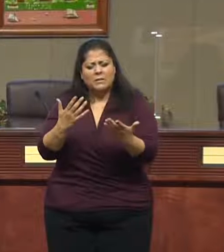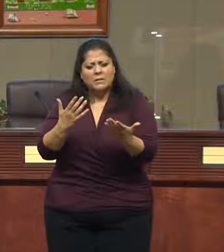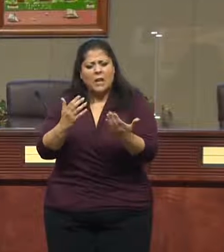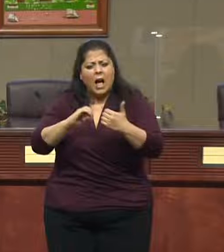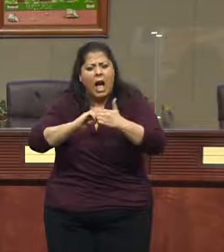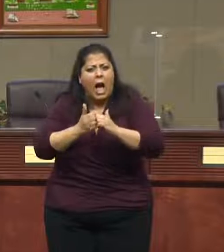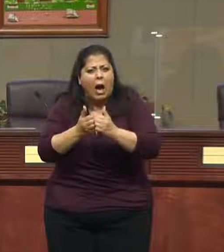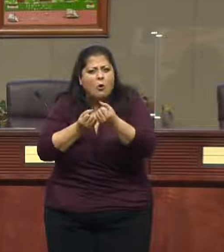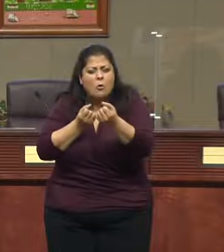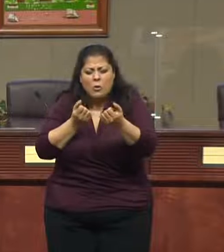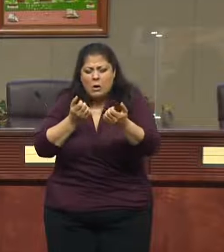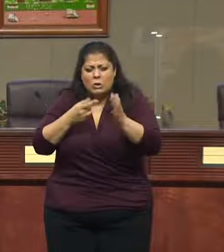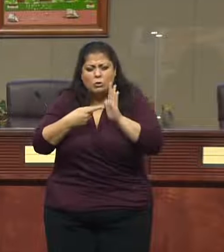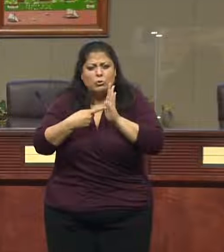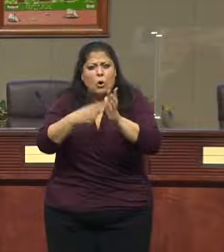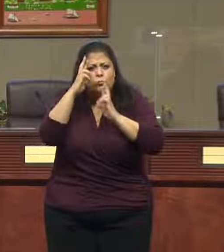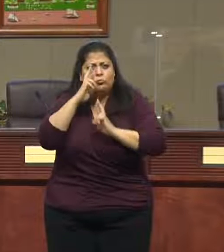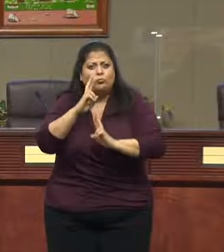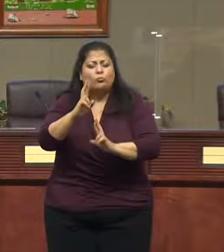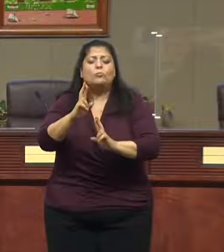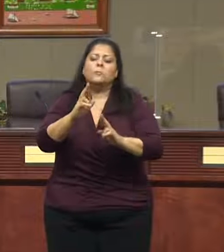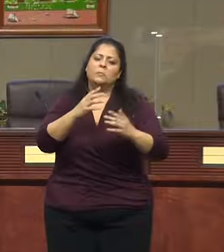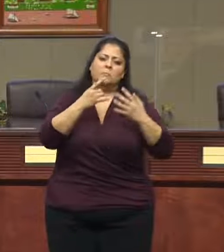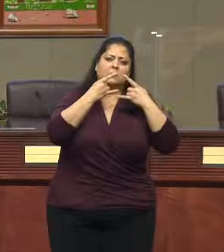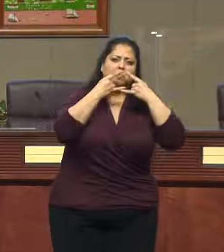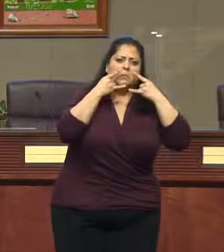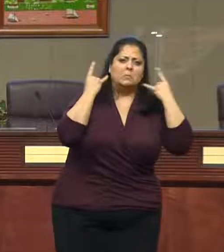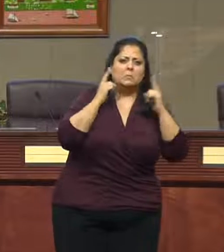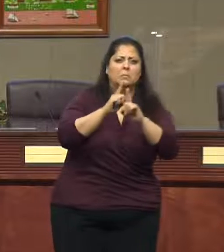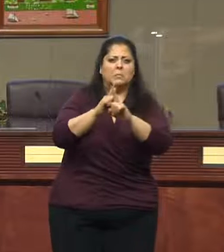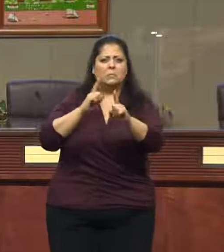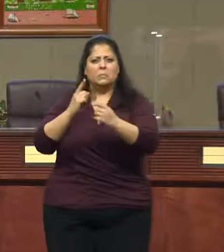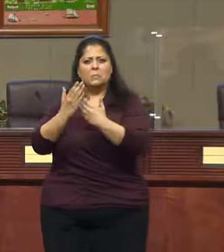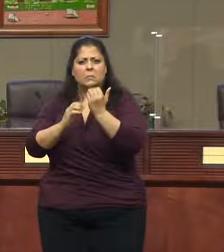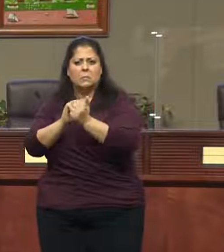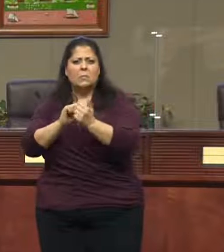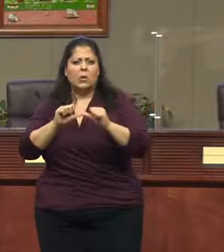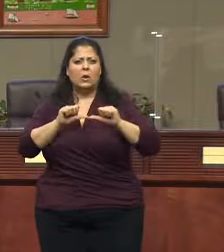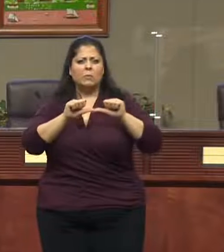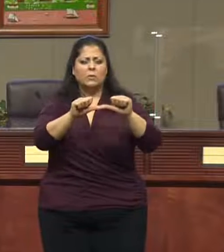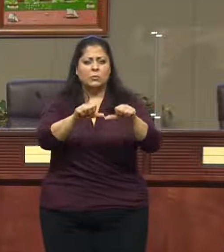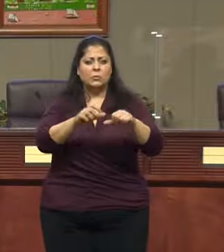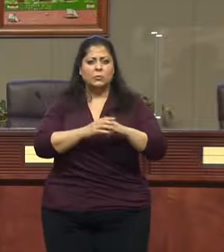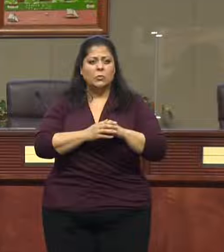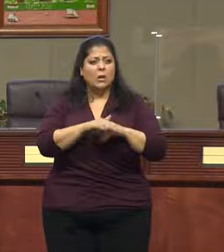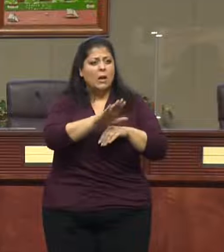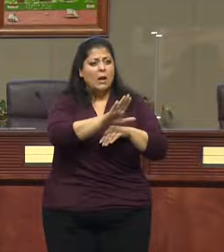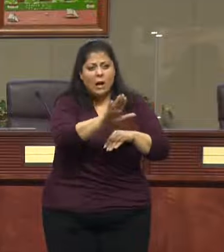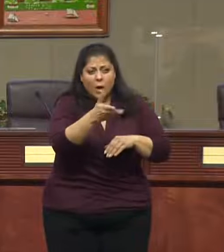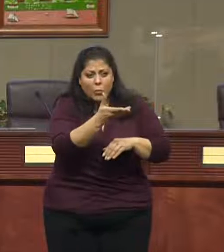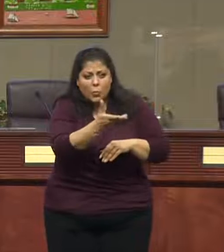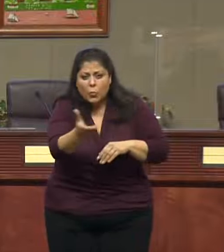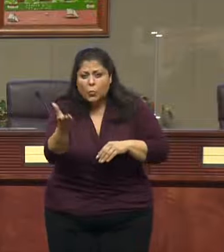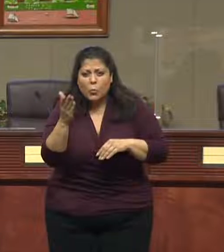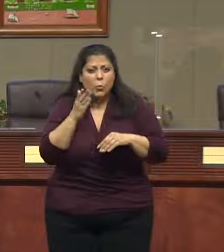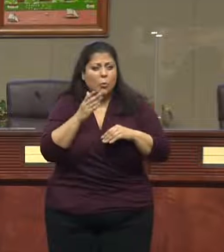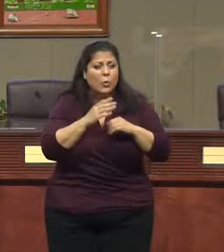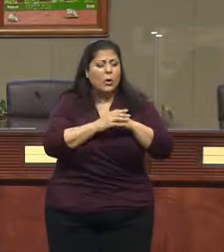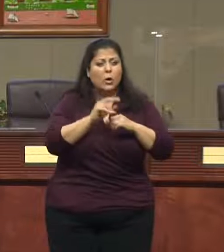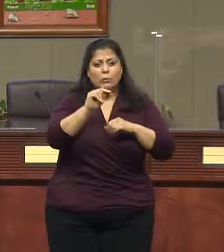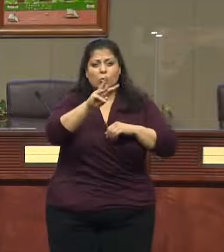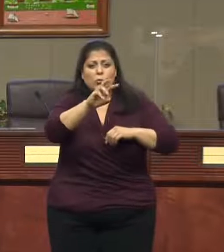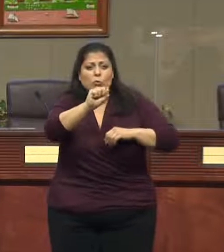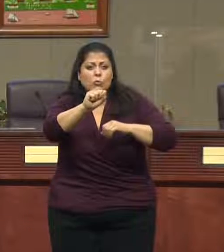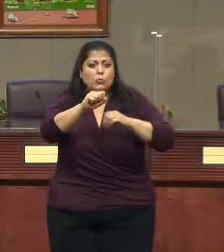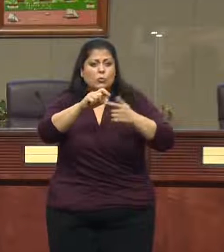healthy. Also want to thank our local media for your tireless coverage of the pandemic over the past year. I know it's not an